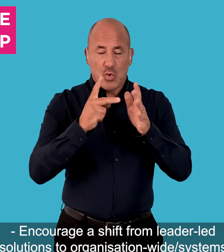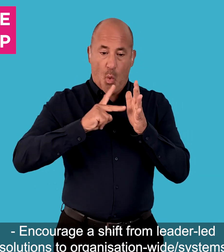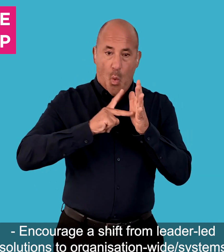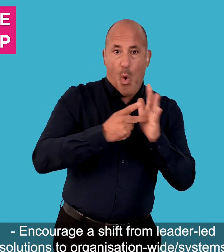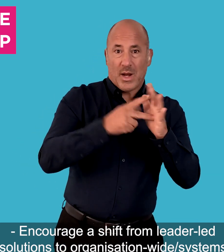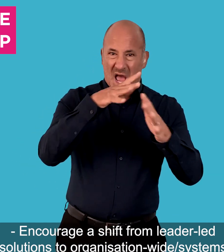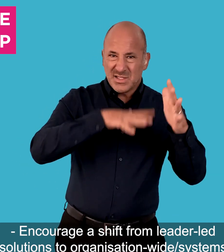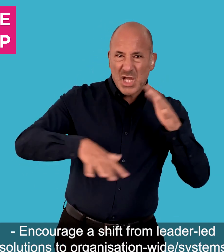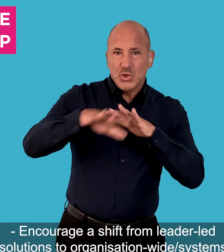to